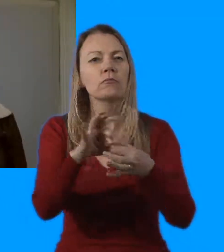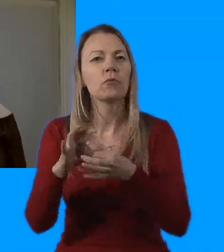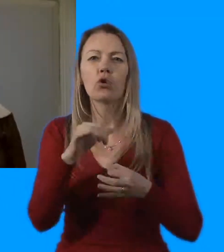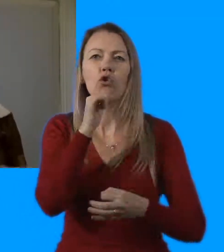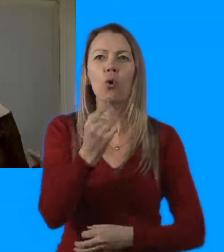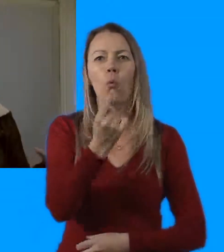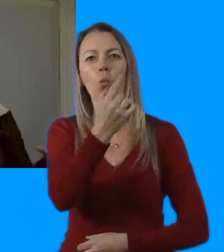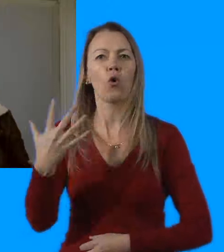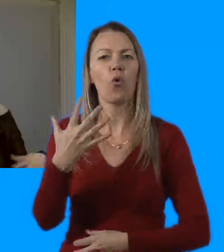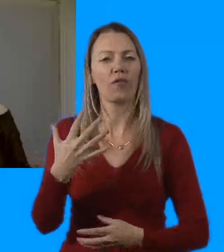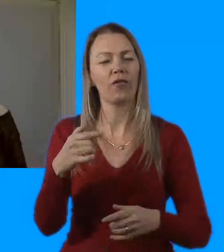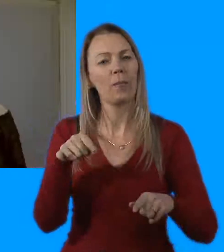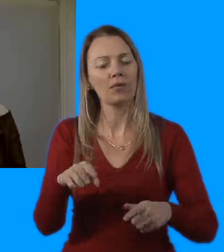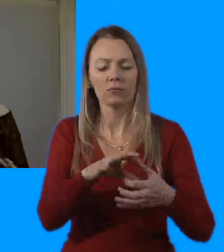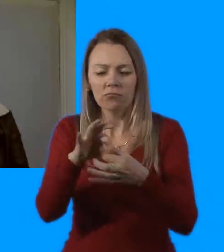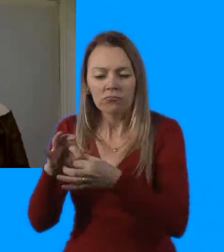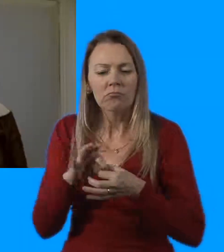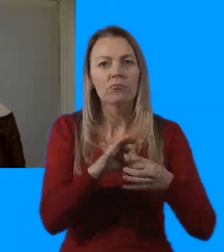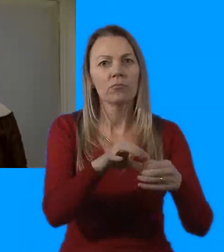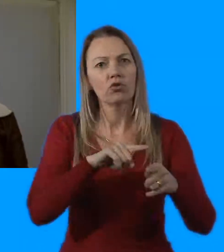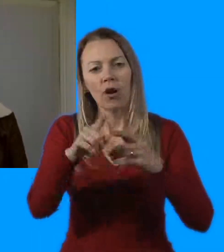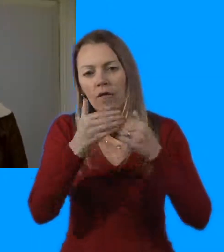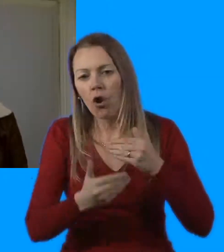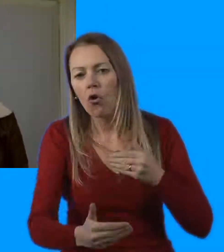communities working together, and not so much just a one-off event, but working